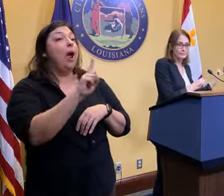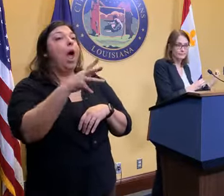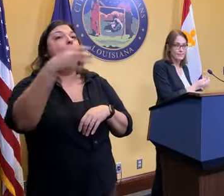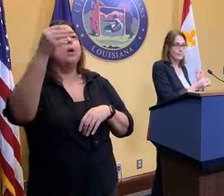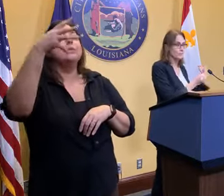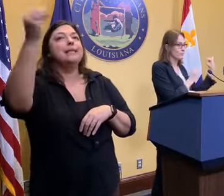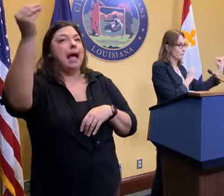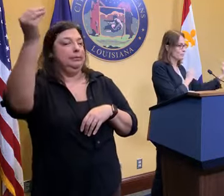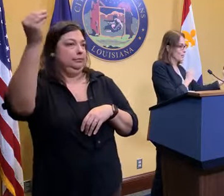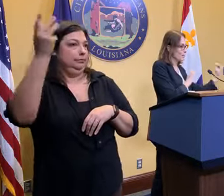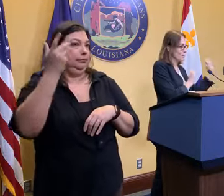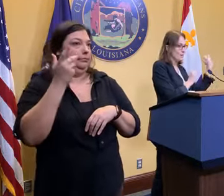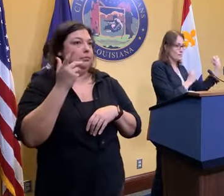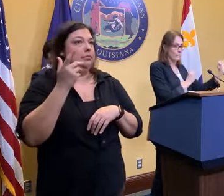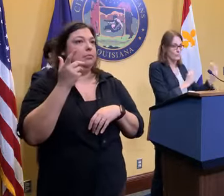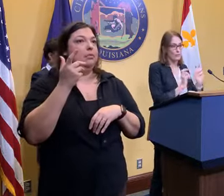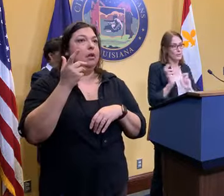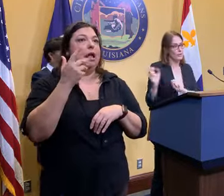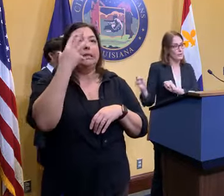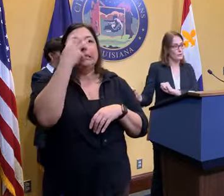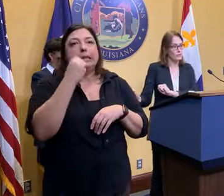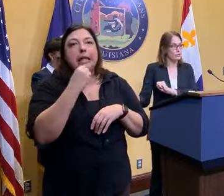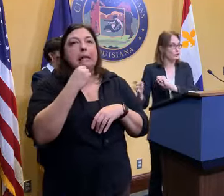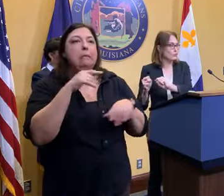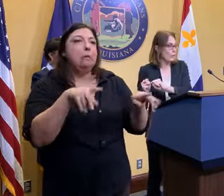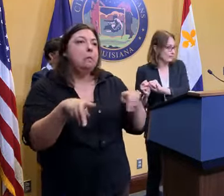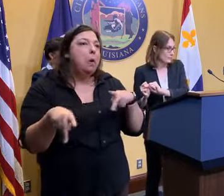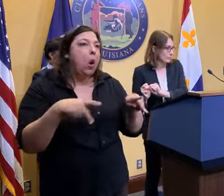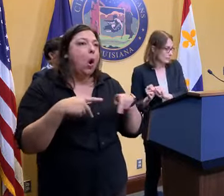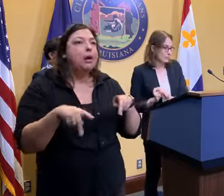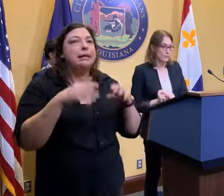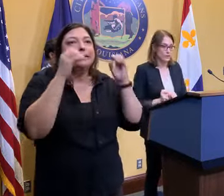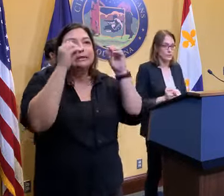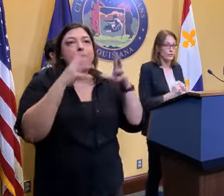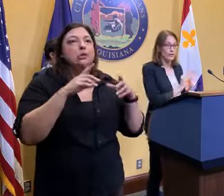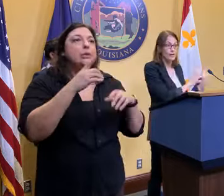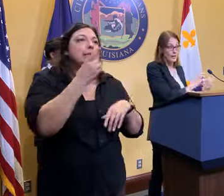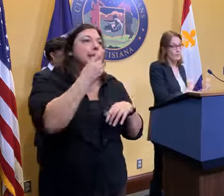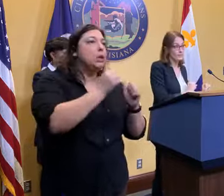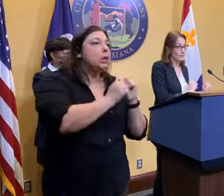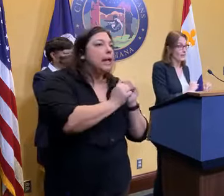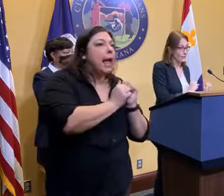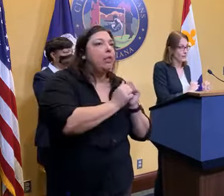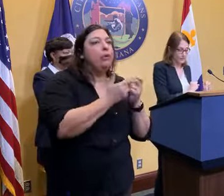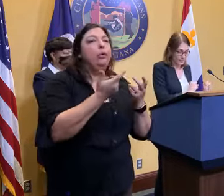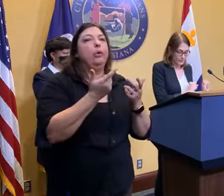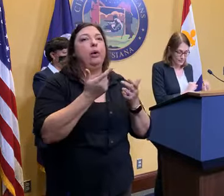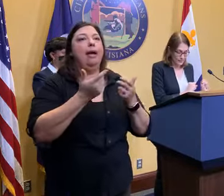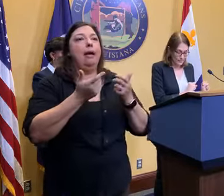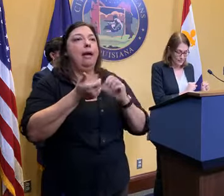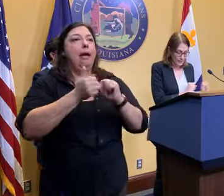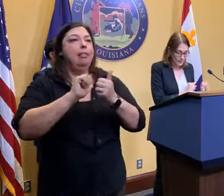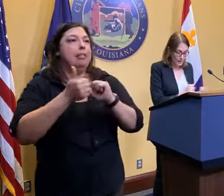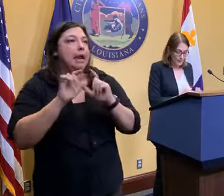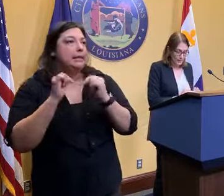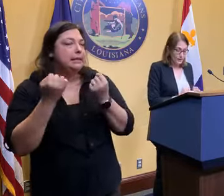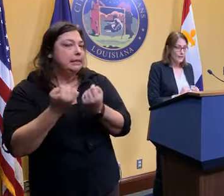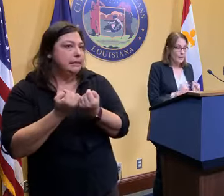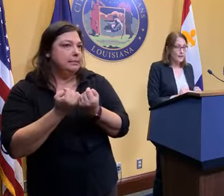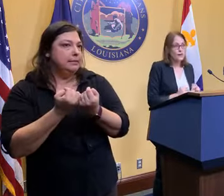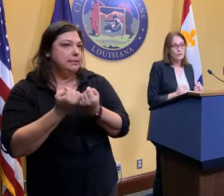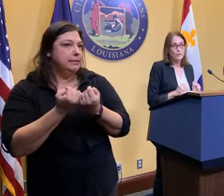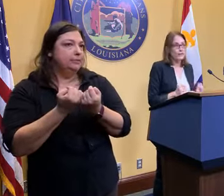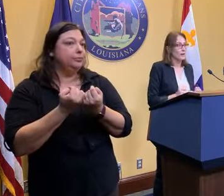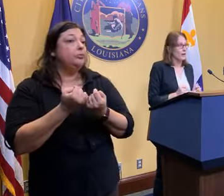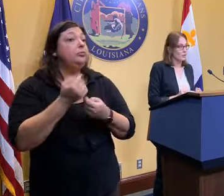outside, is the slumber party, the birthday party, the teachers who go out to dinner with each other, and then some athletic teams.